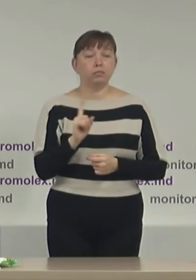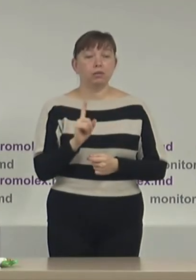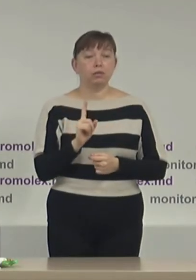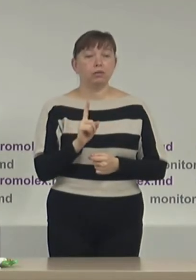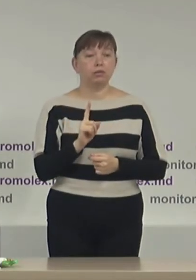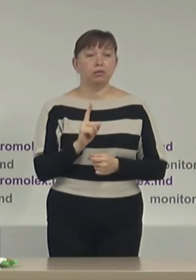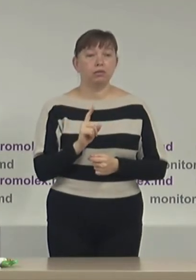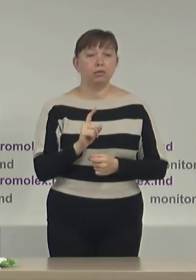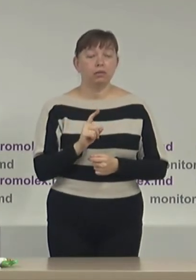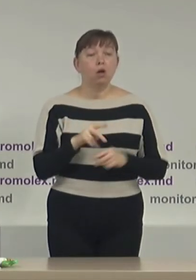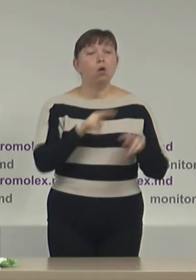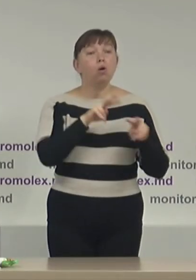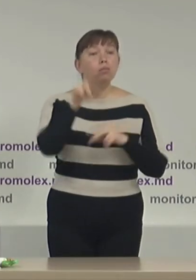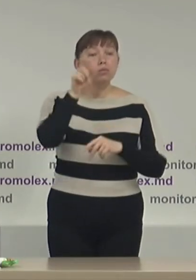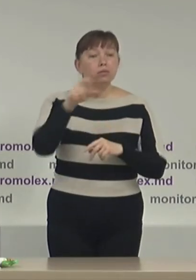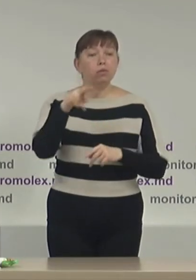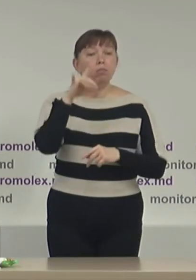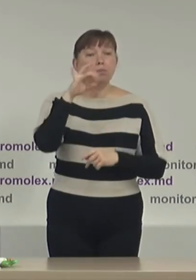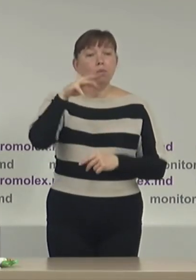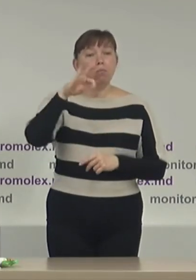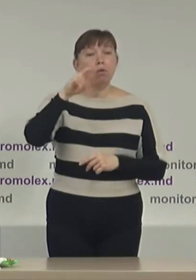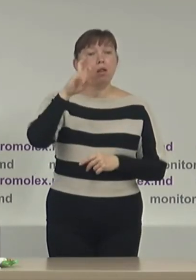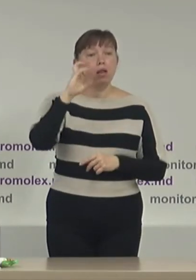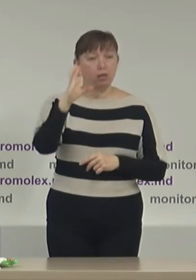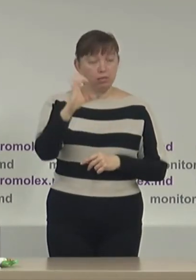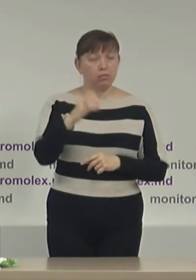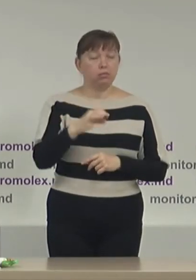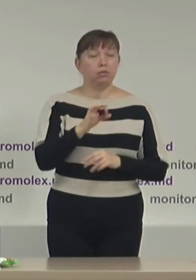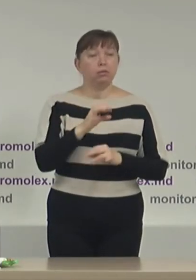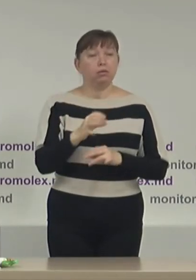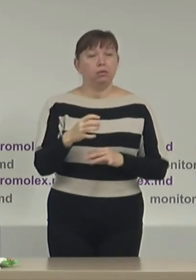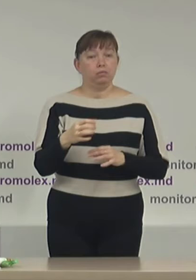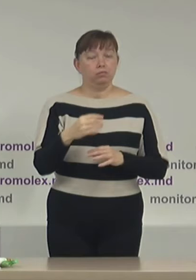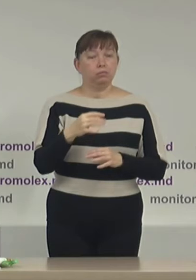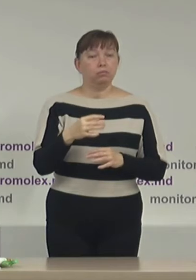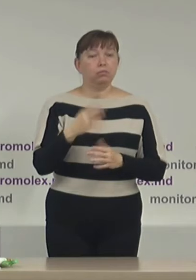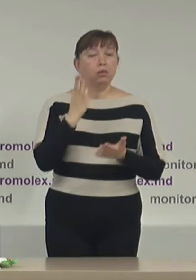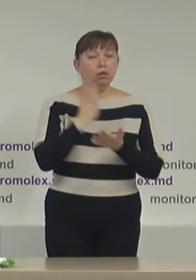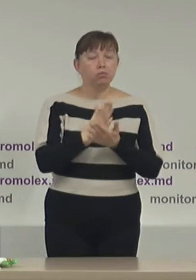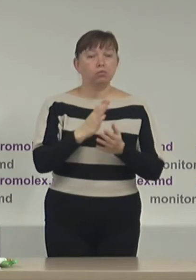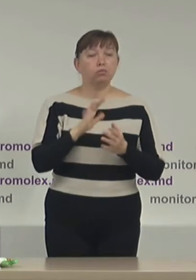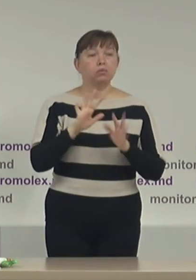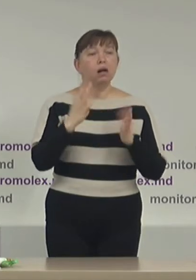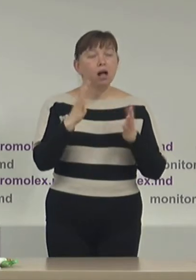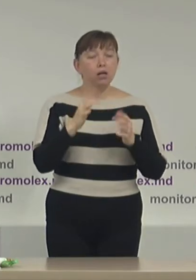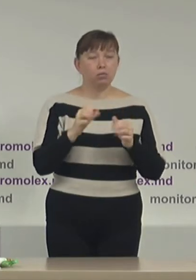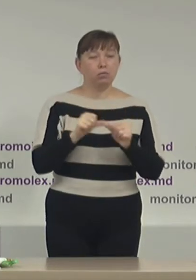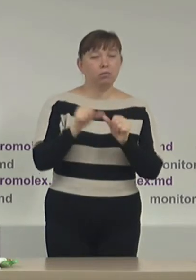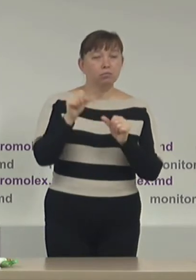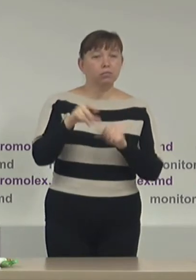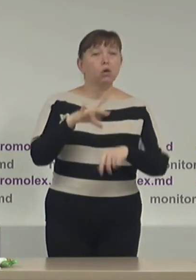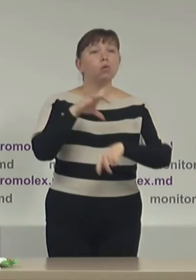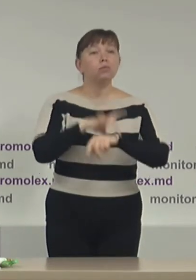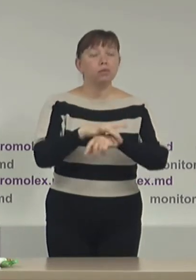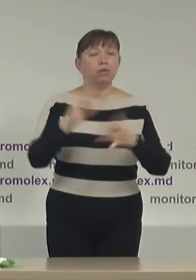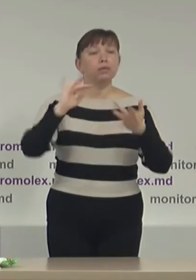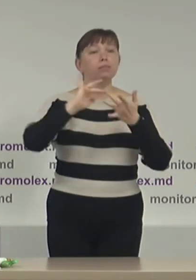We have to draw the attention to the fact that Promo-LEX observers have reported isolated cases